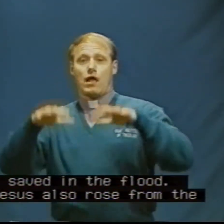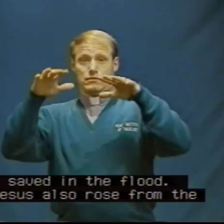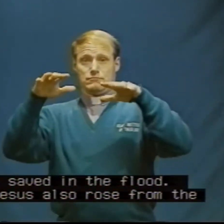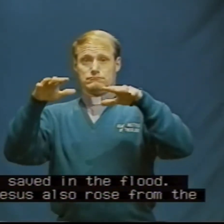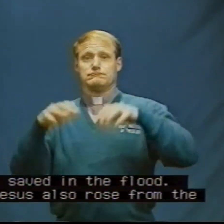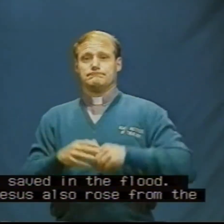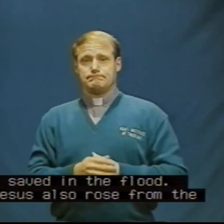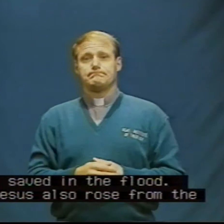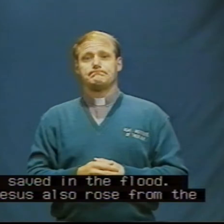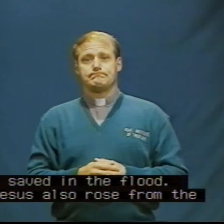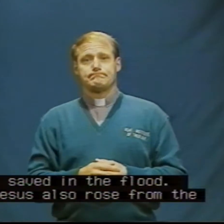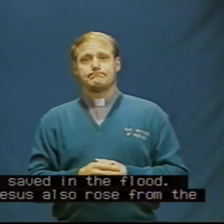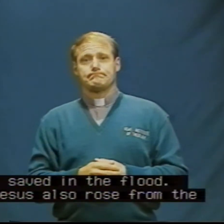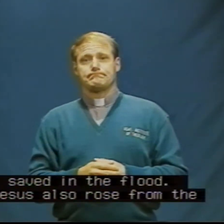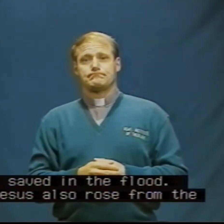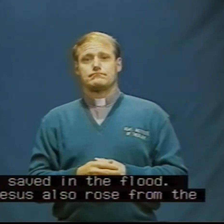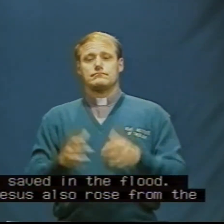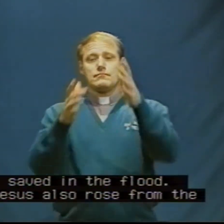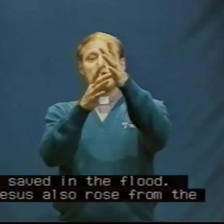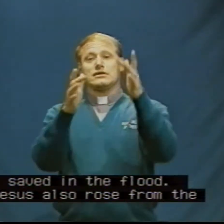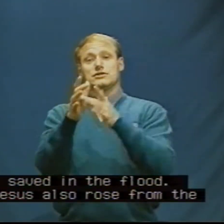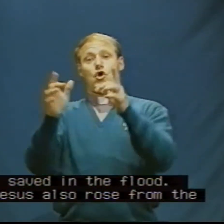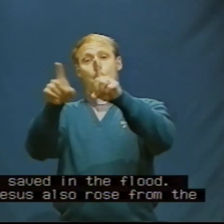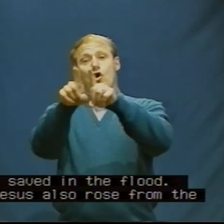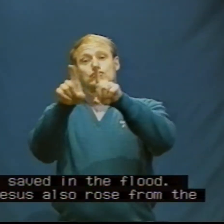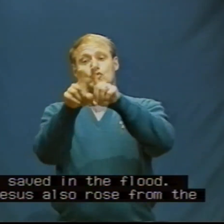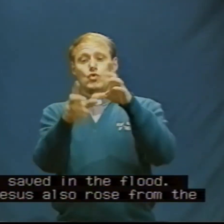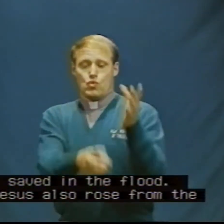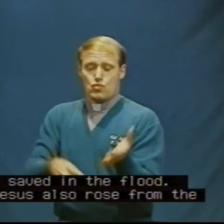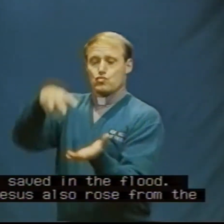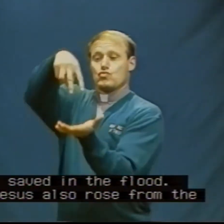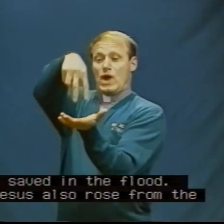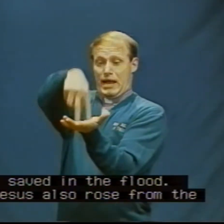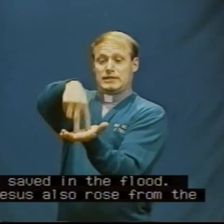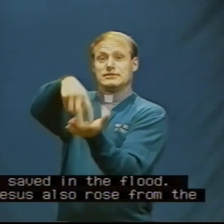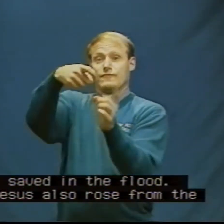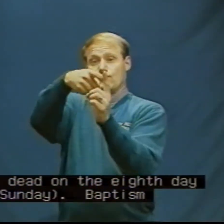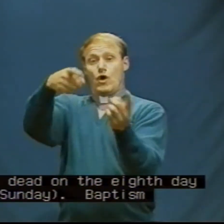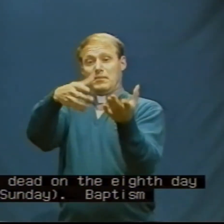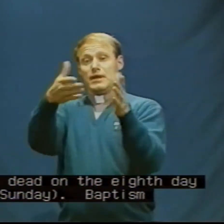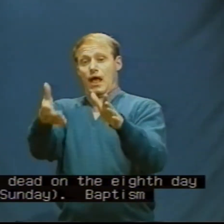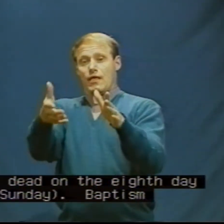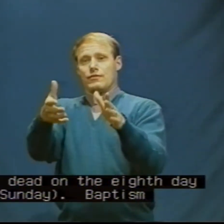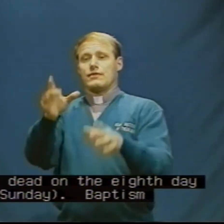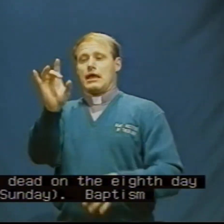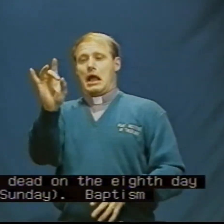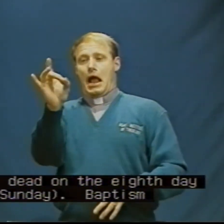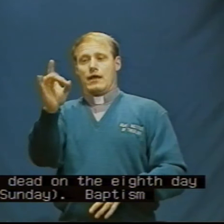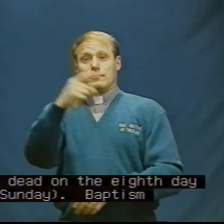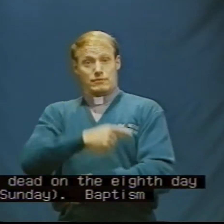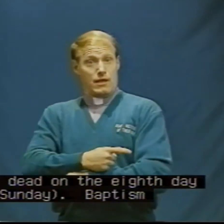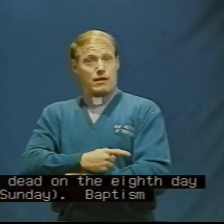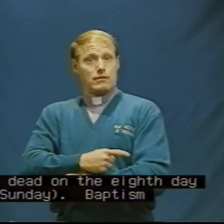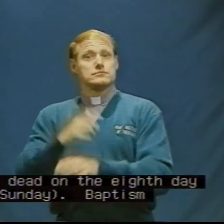saved in the flood. Jesus also rose from the dead on the 8th day,